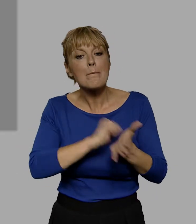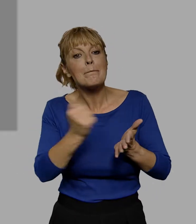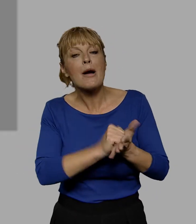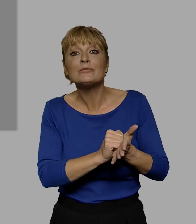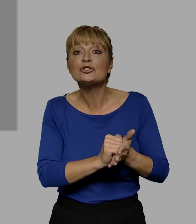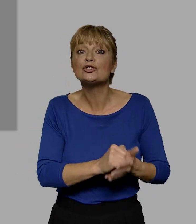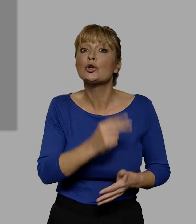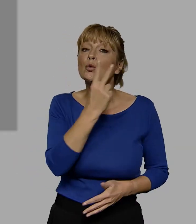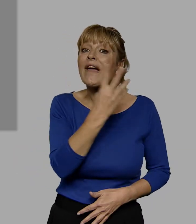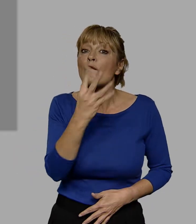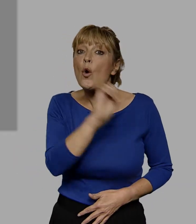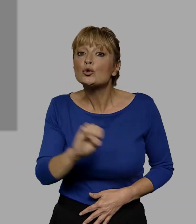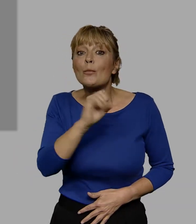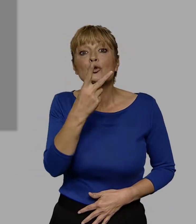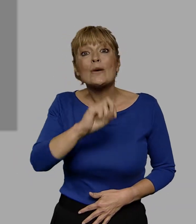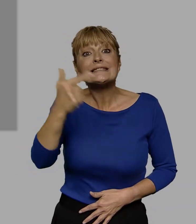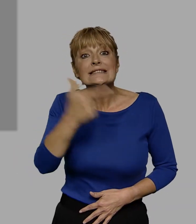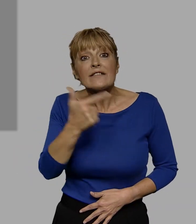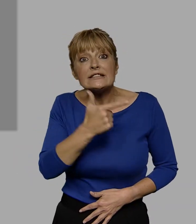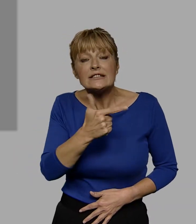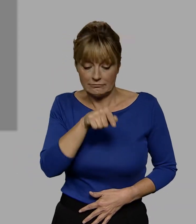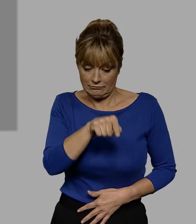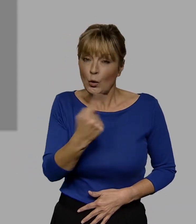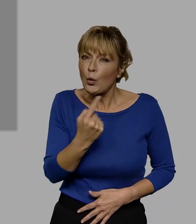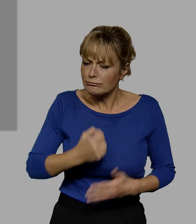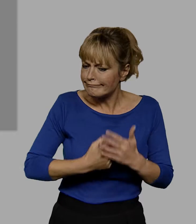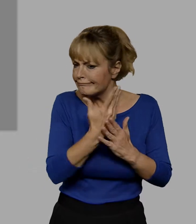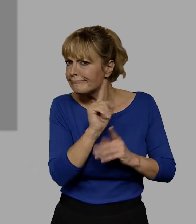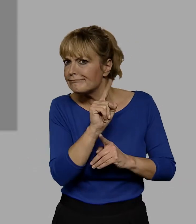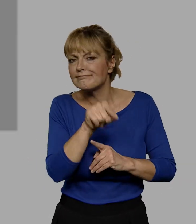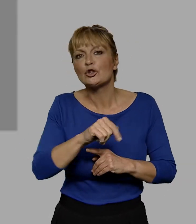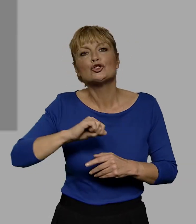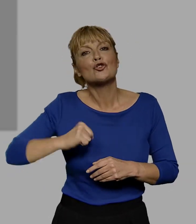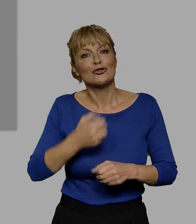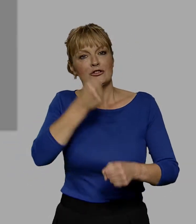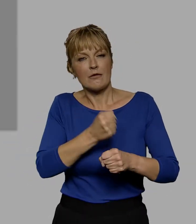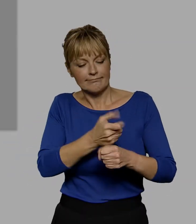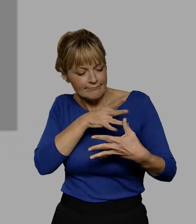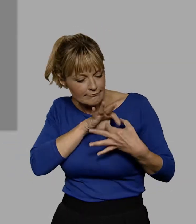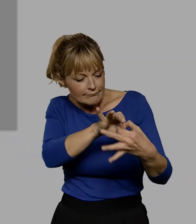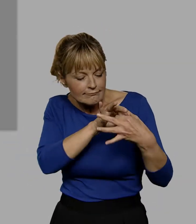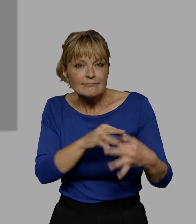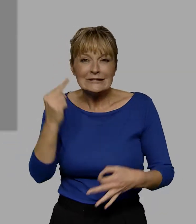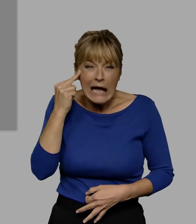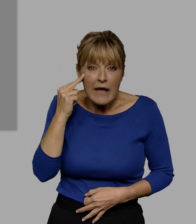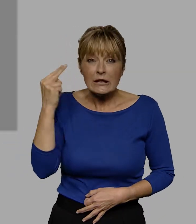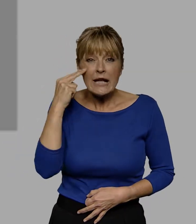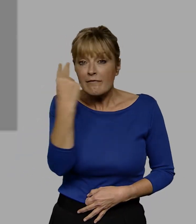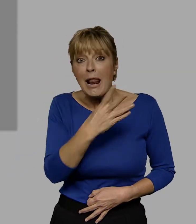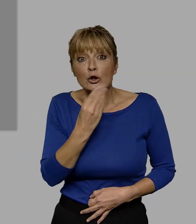October 2017, which was developed by the Scottish Government through extensive engagement with deaf and deafblind BSL users